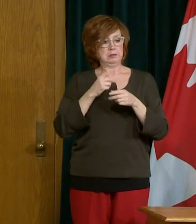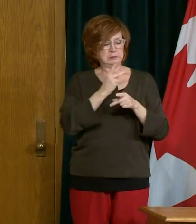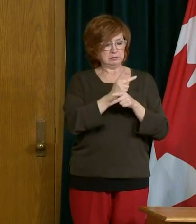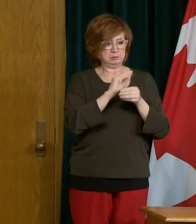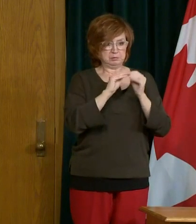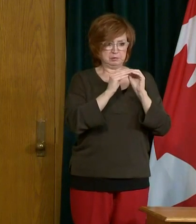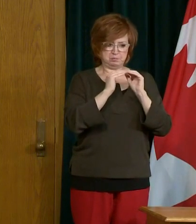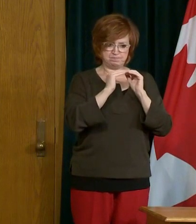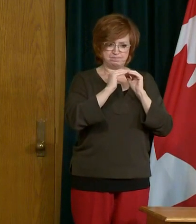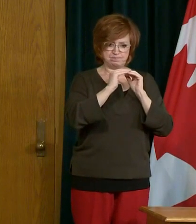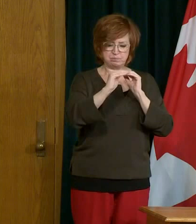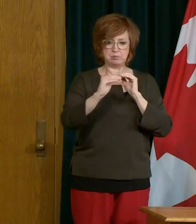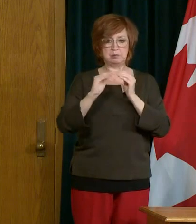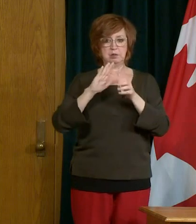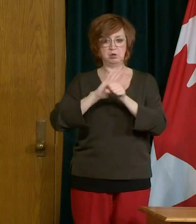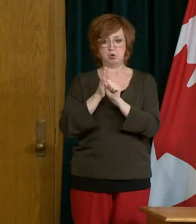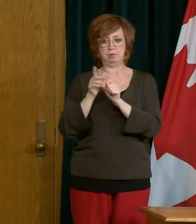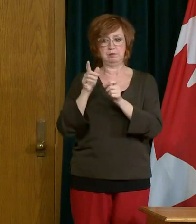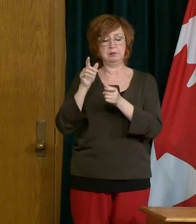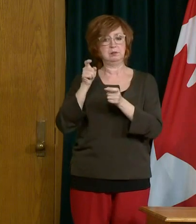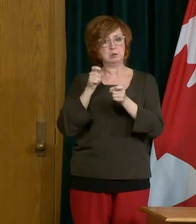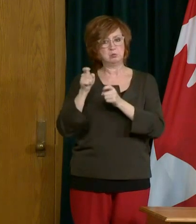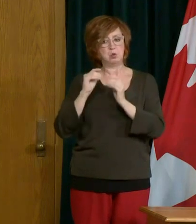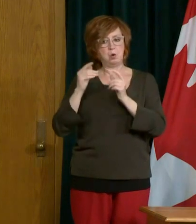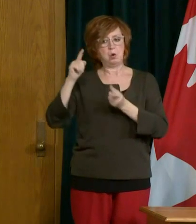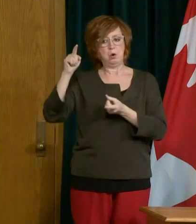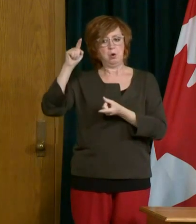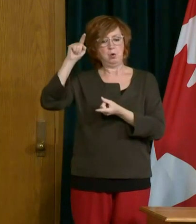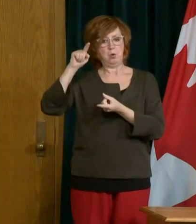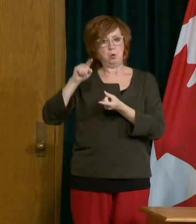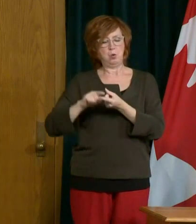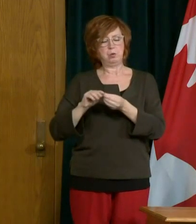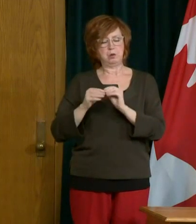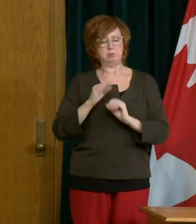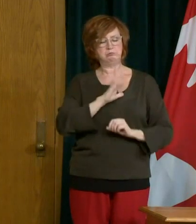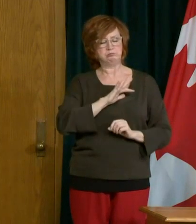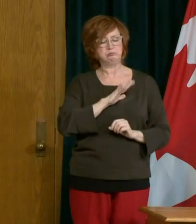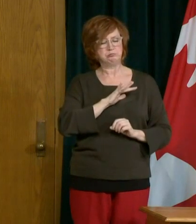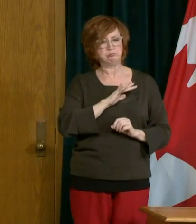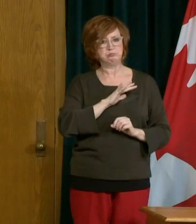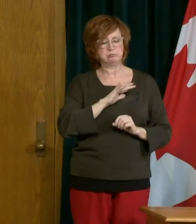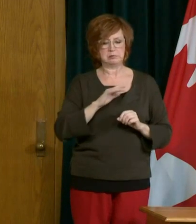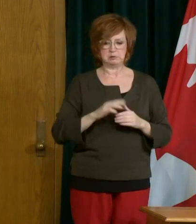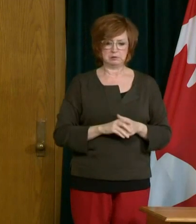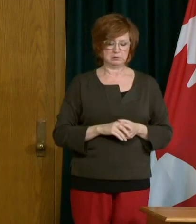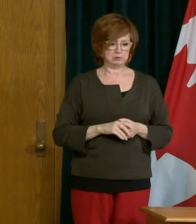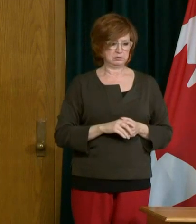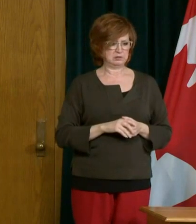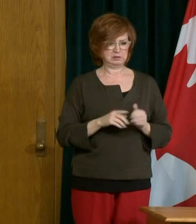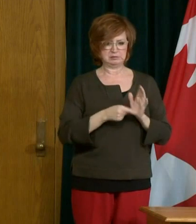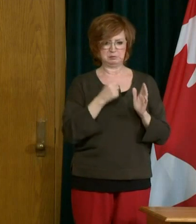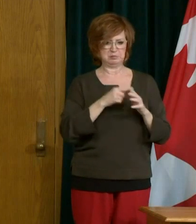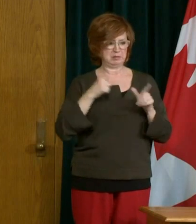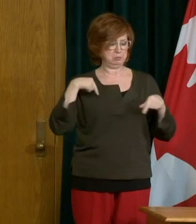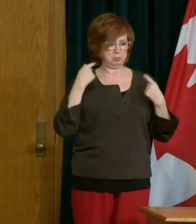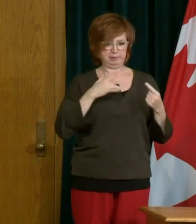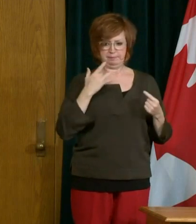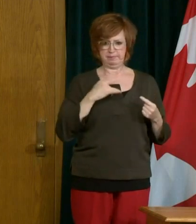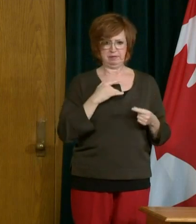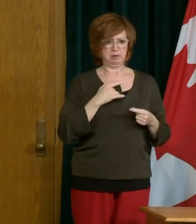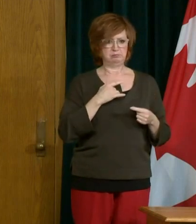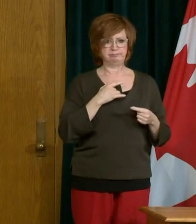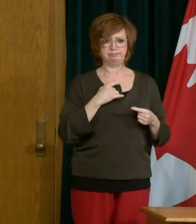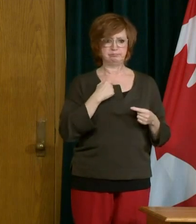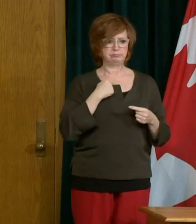is good news, because it has sometimes seemed all too often like it has been some sort of binary choice that we are being